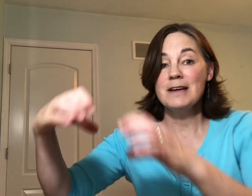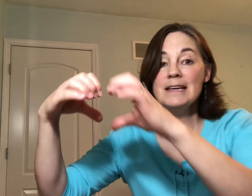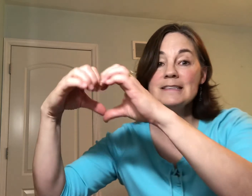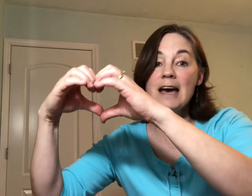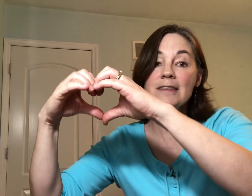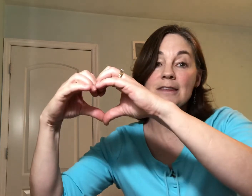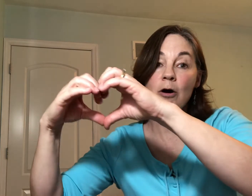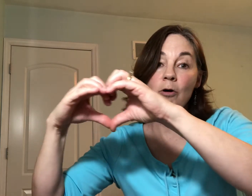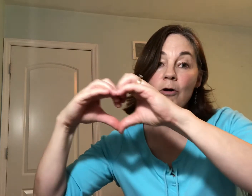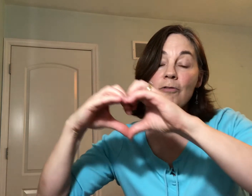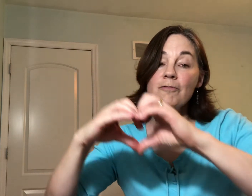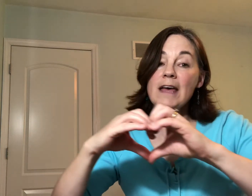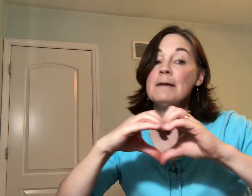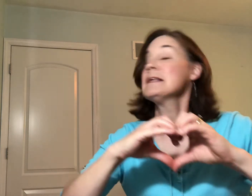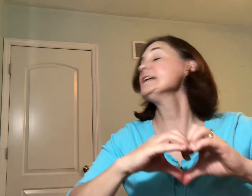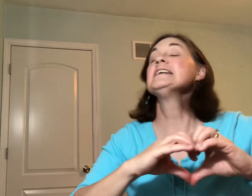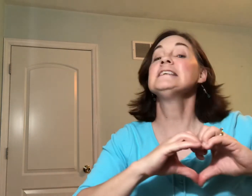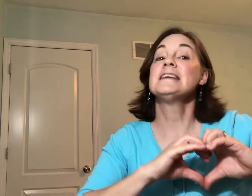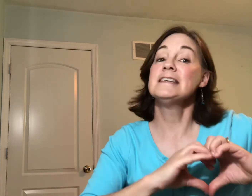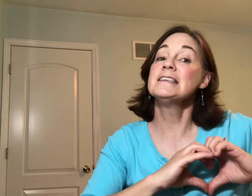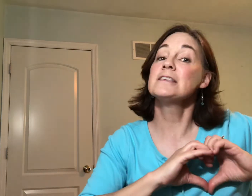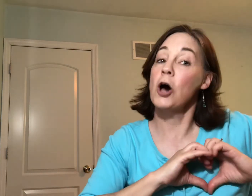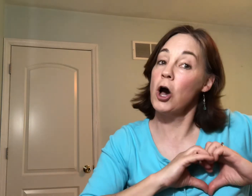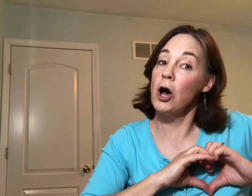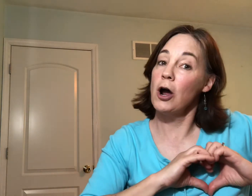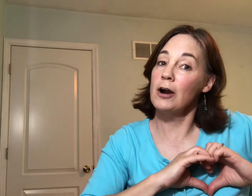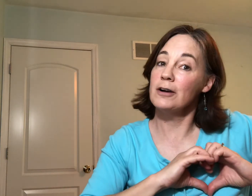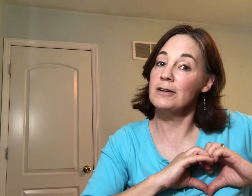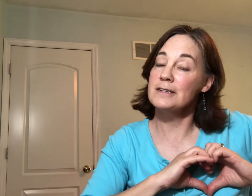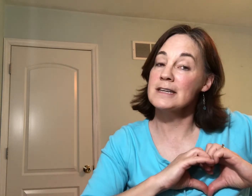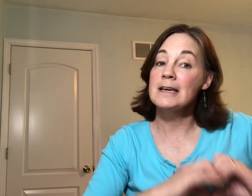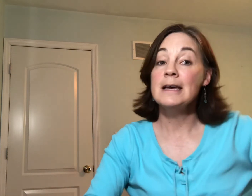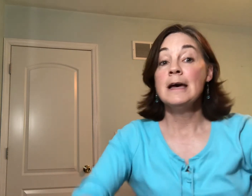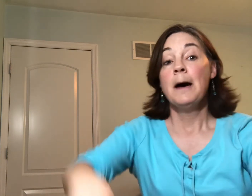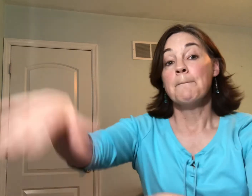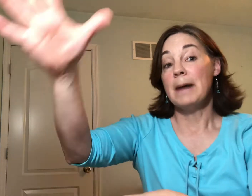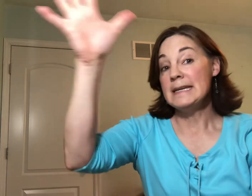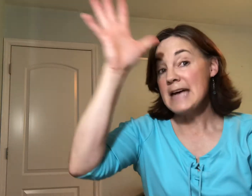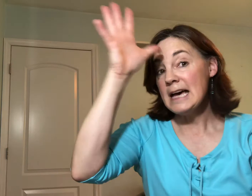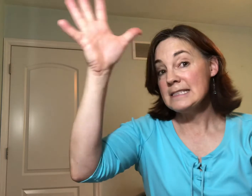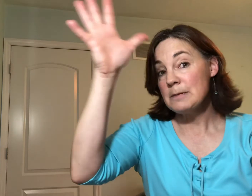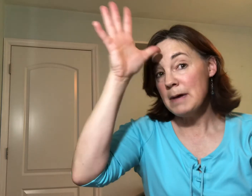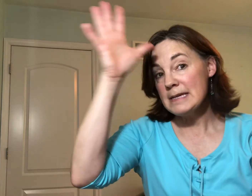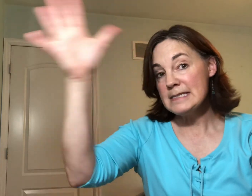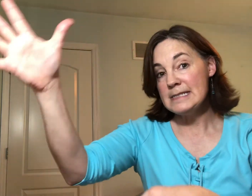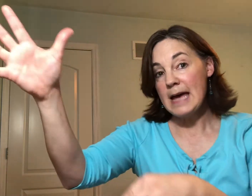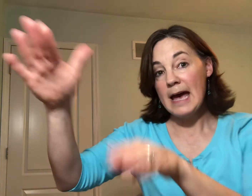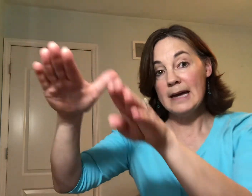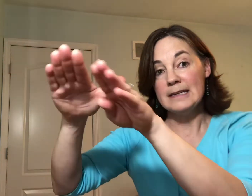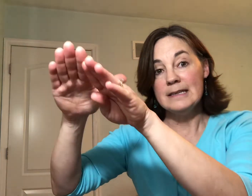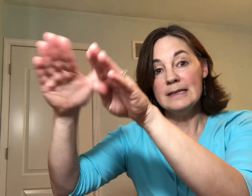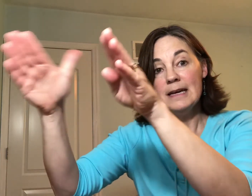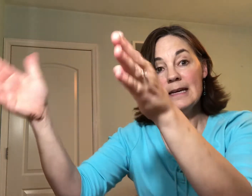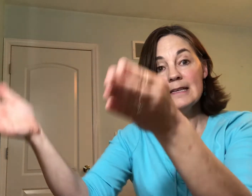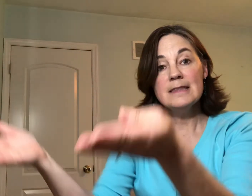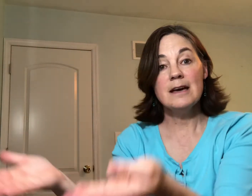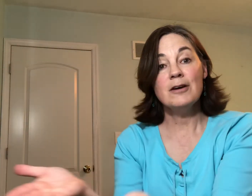He's got the whole family in his heart. My dad's the best daddy in the